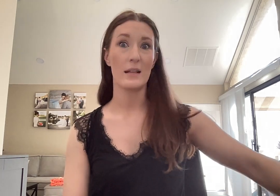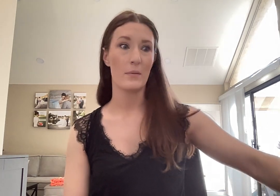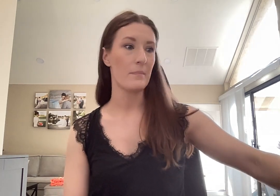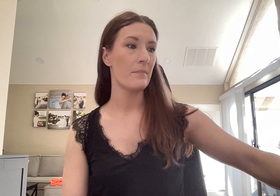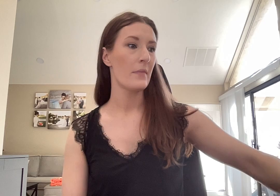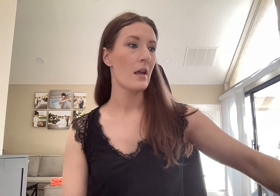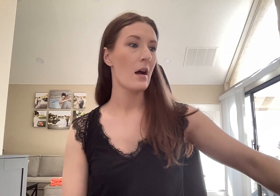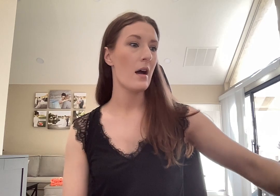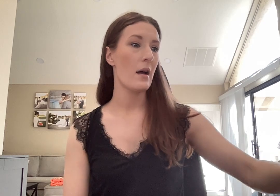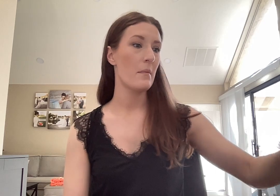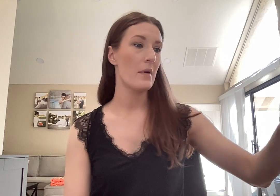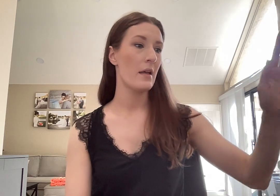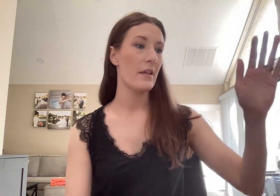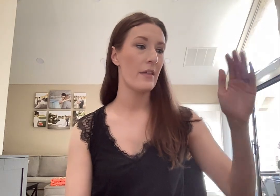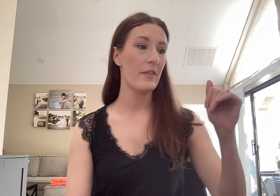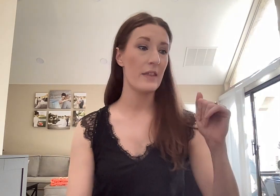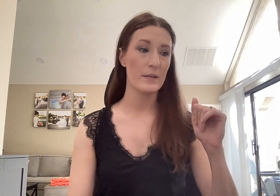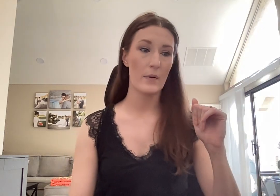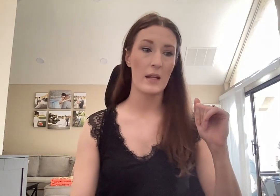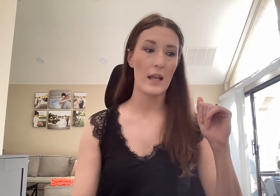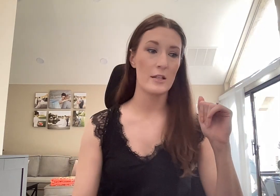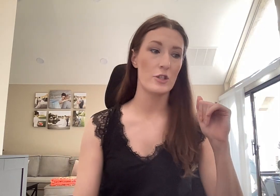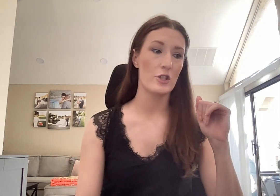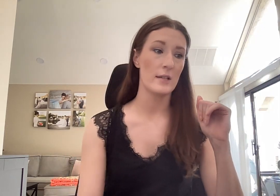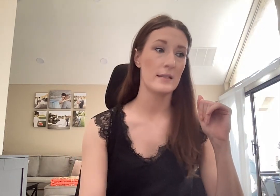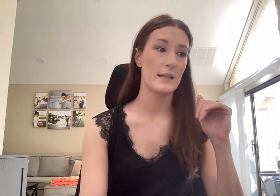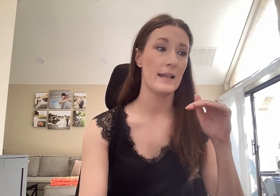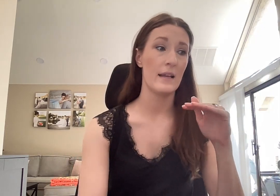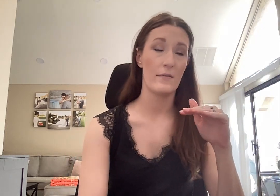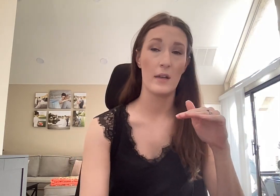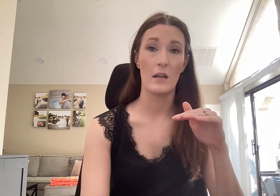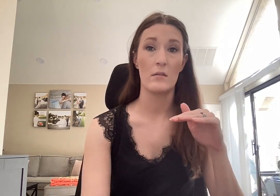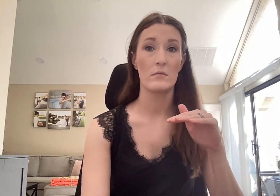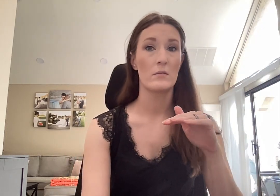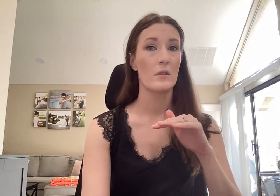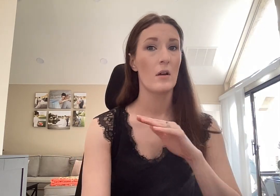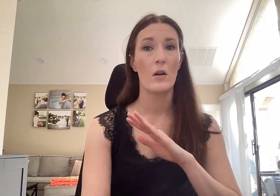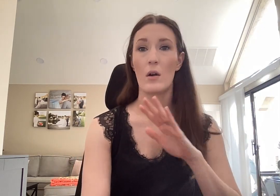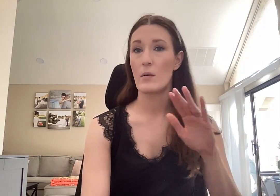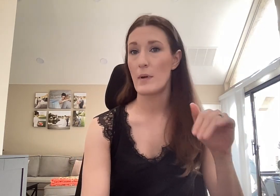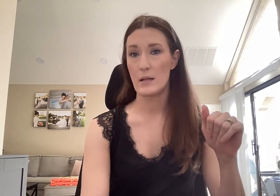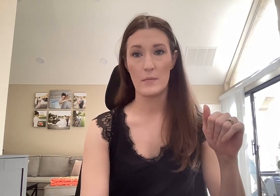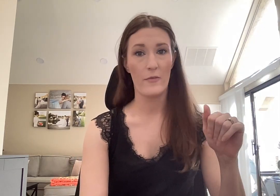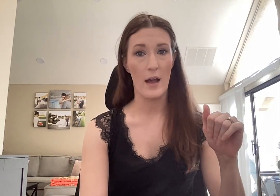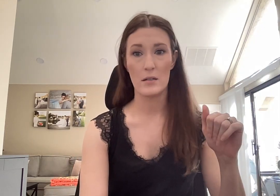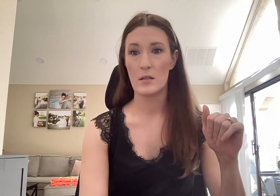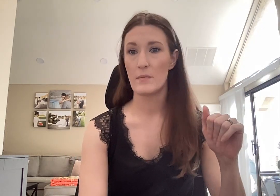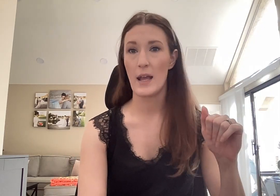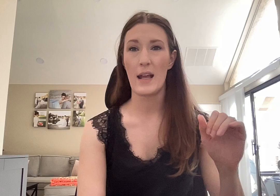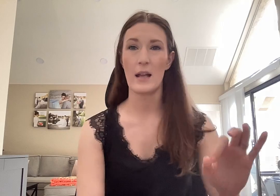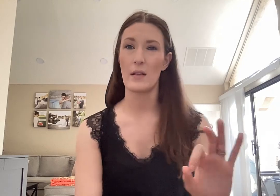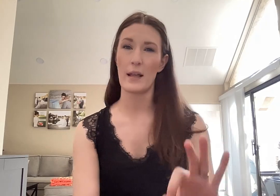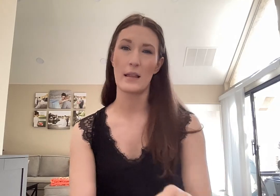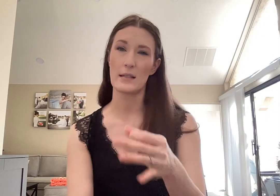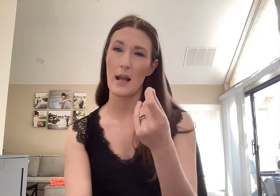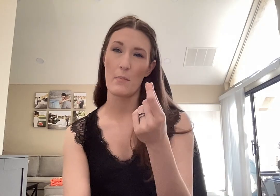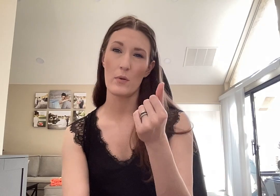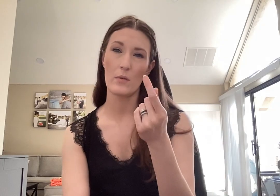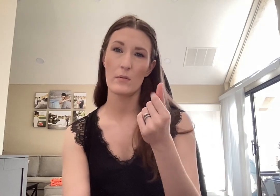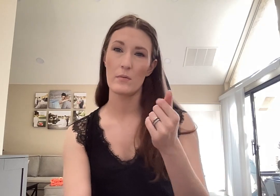one. This one is just giving our random fact. Okay, kind of like the Snapple